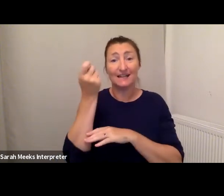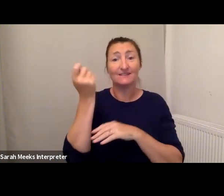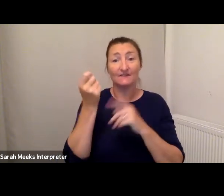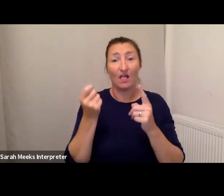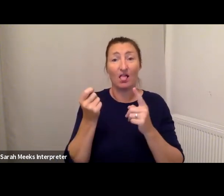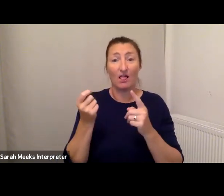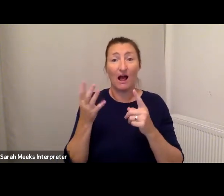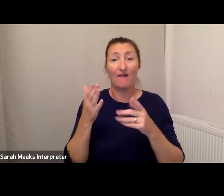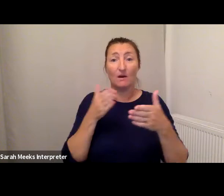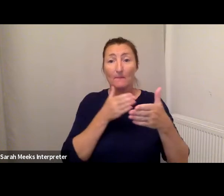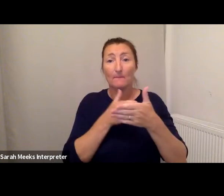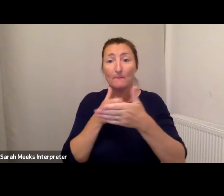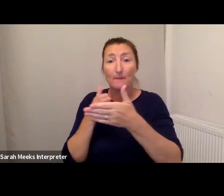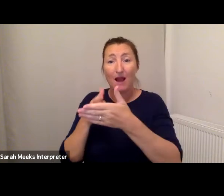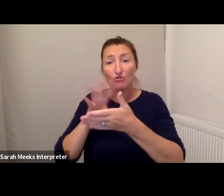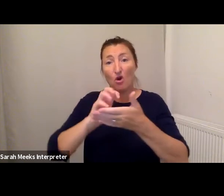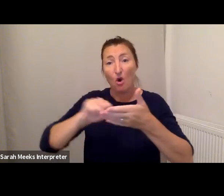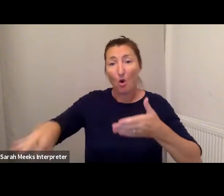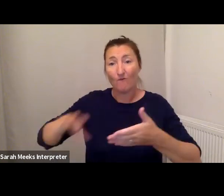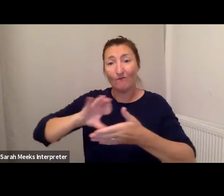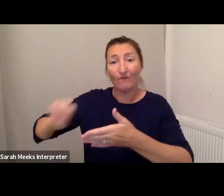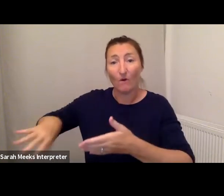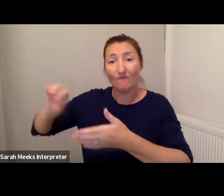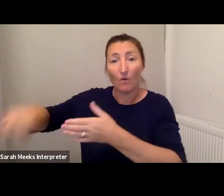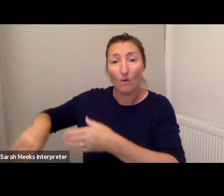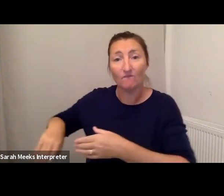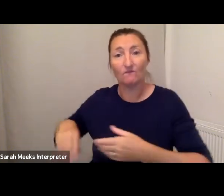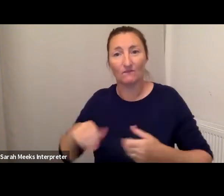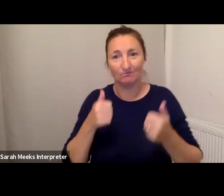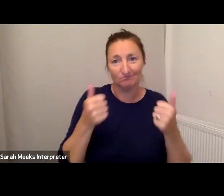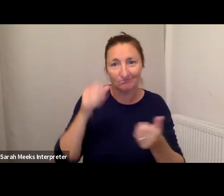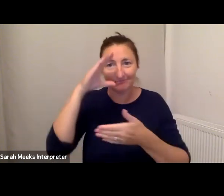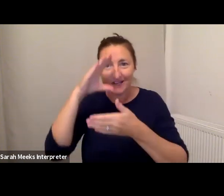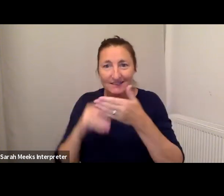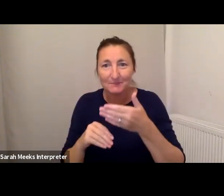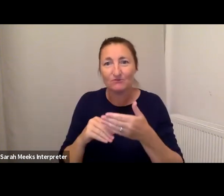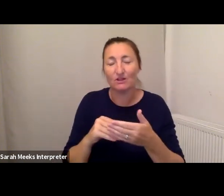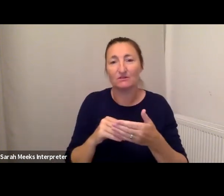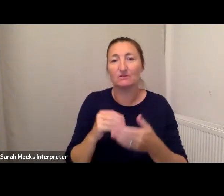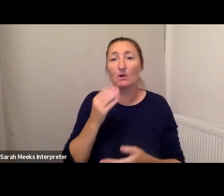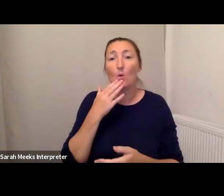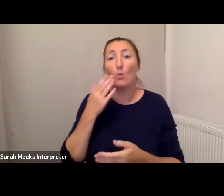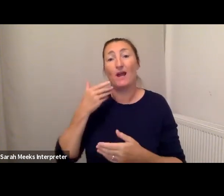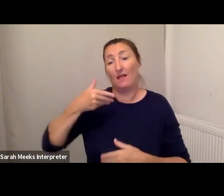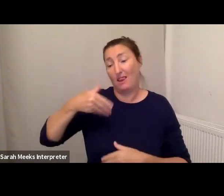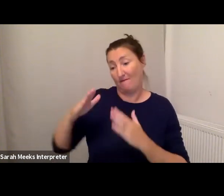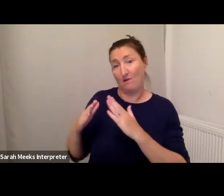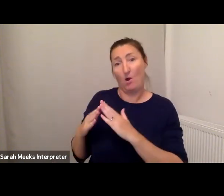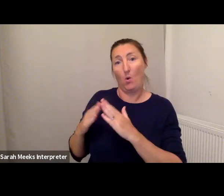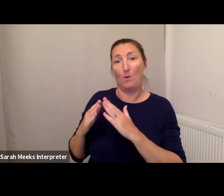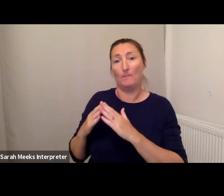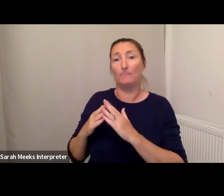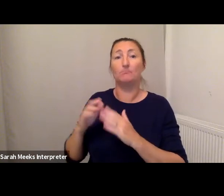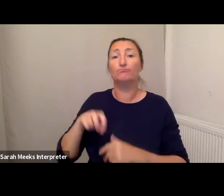barrier-free, universally accessible experience from the time a person leaves their home